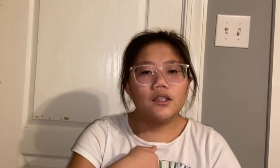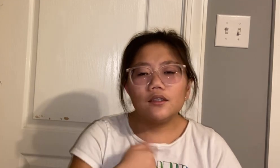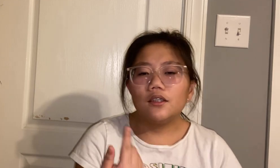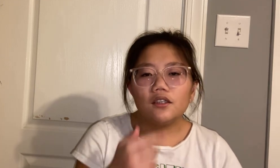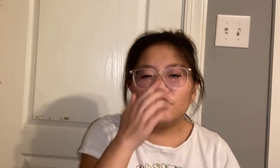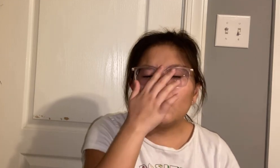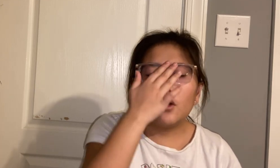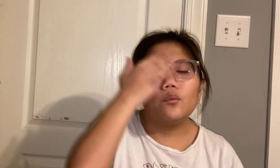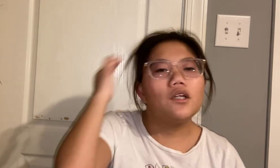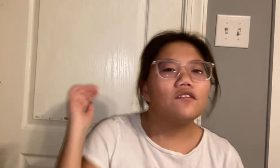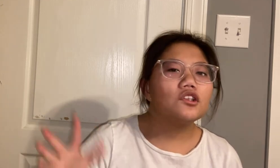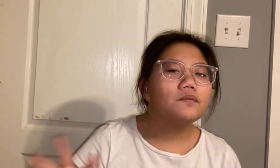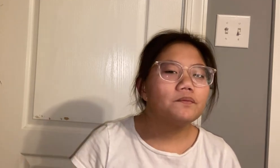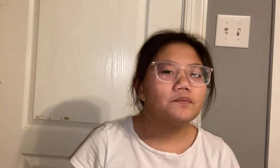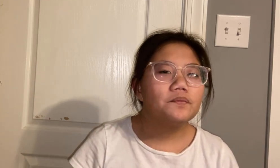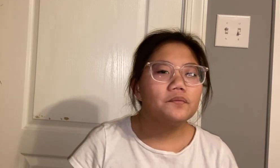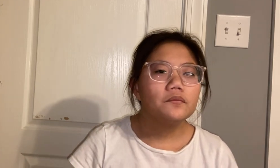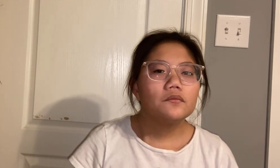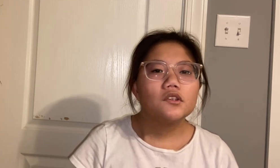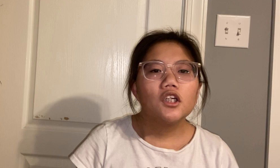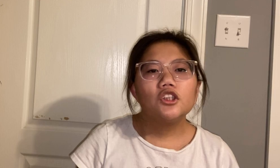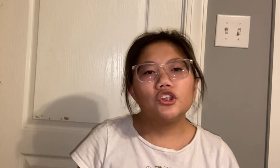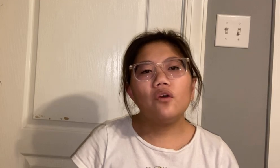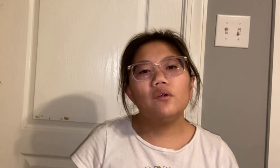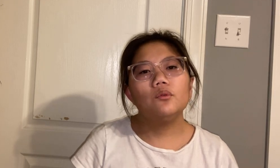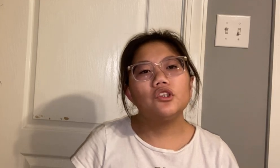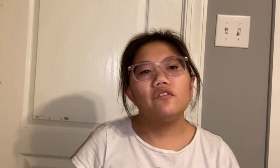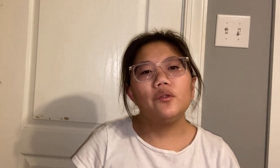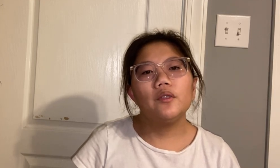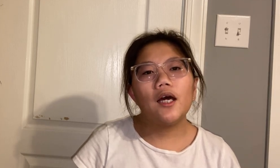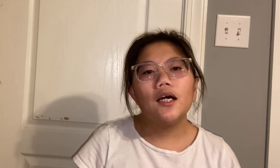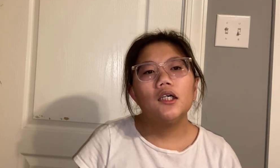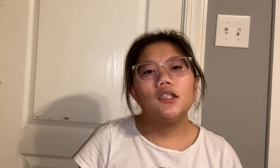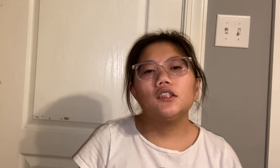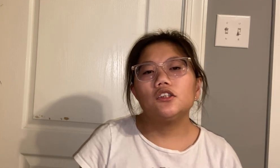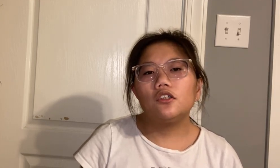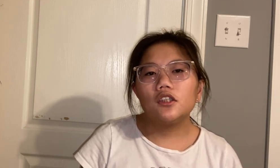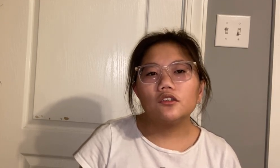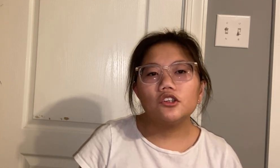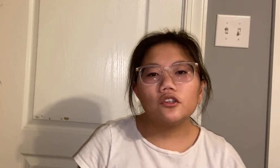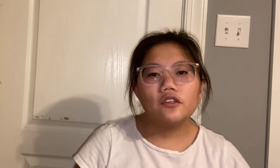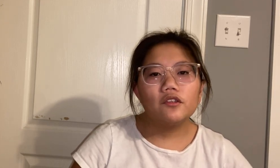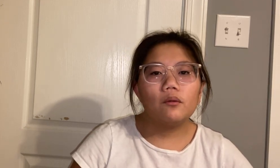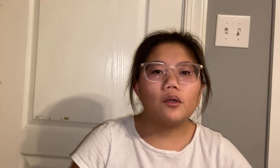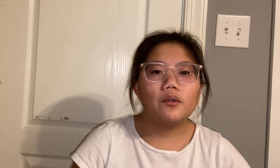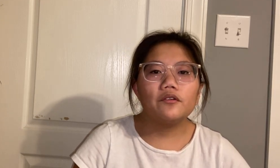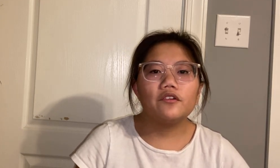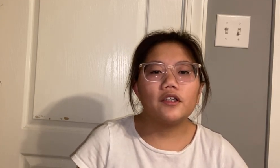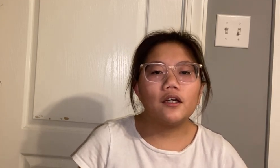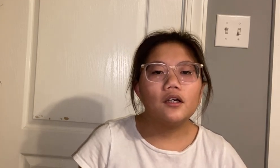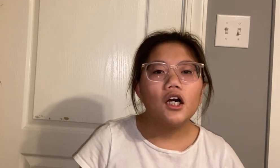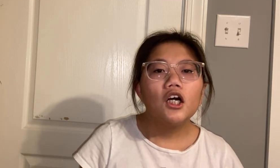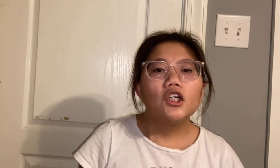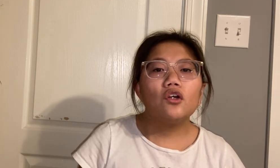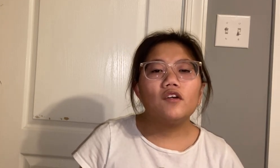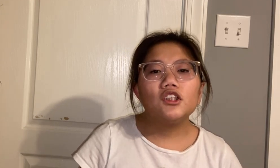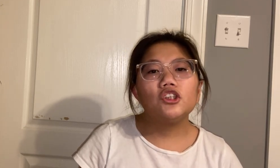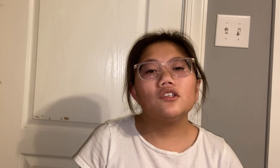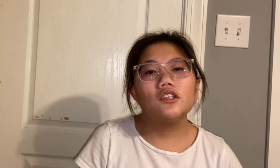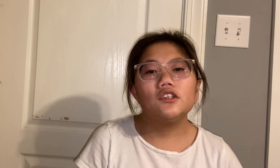at the end if you want whatever just go film yourself doing that in a solid colored shirt even though i'm not wearing one right now go find a shirt that's